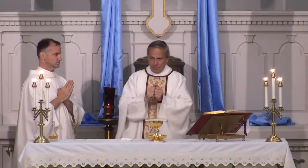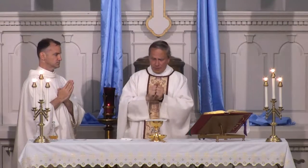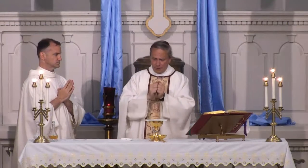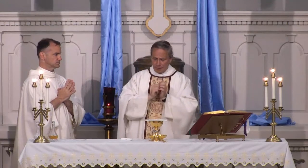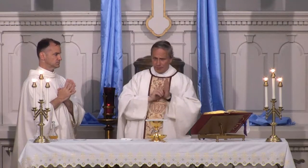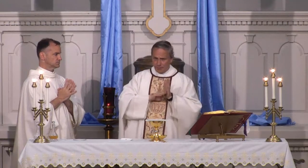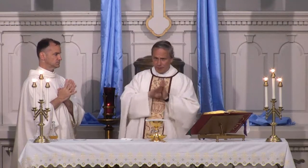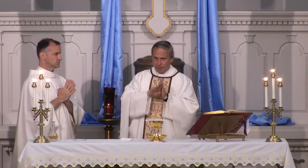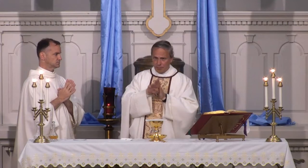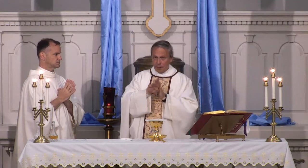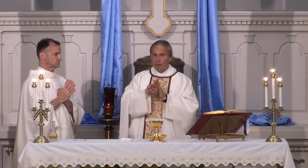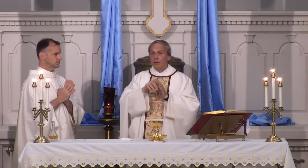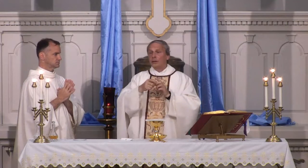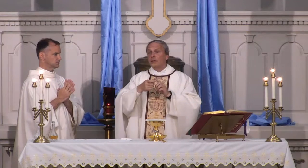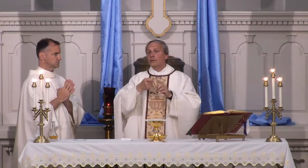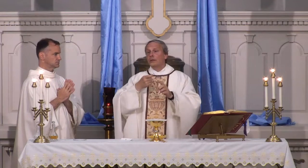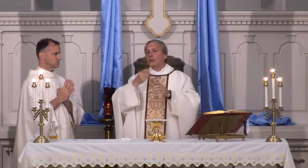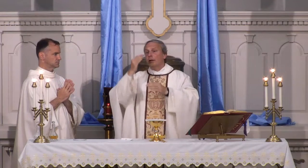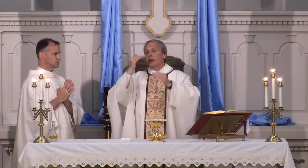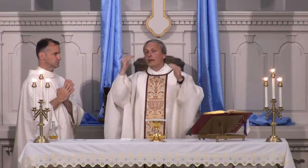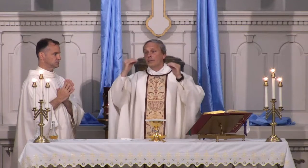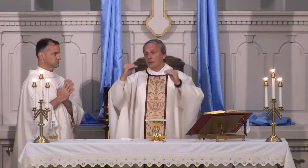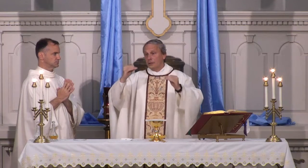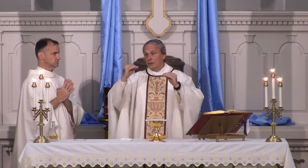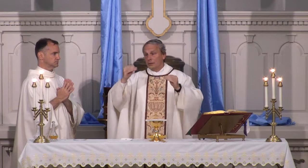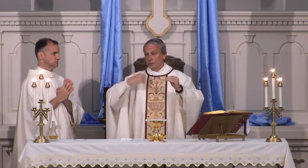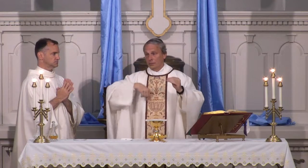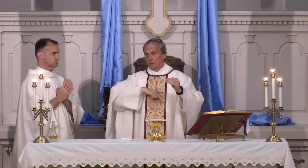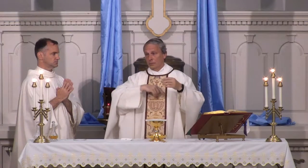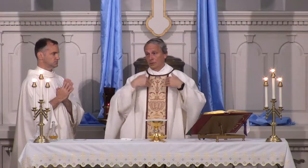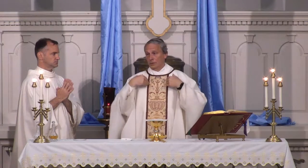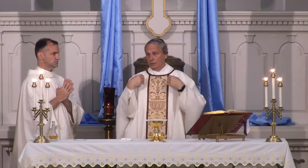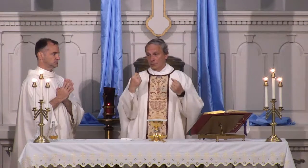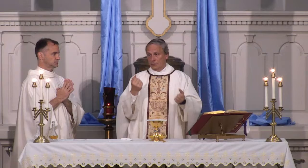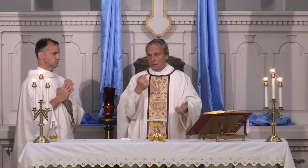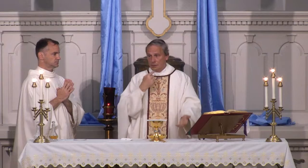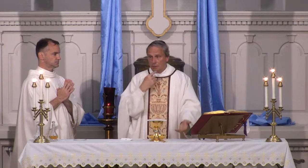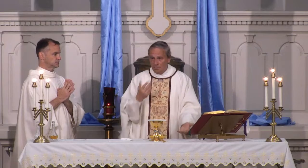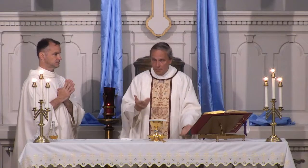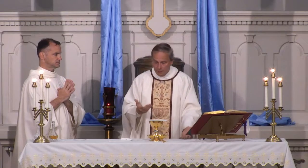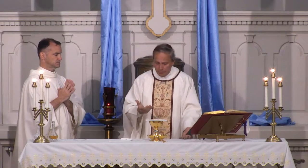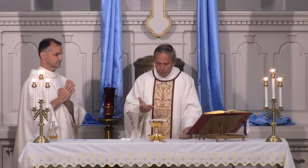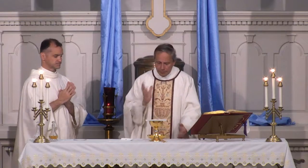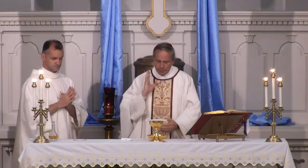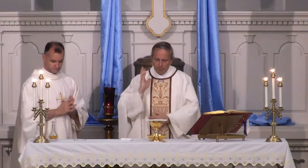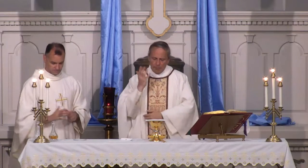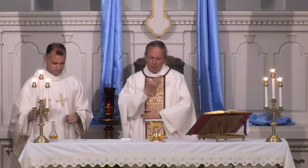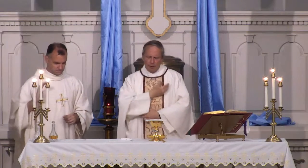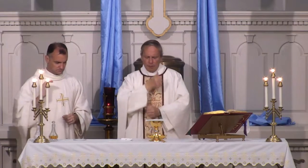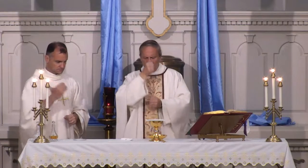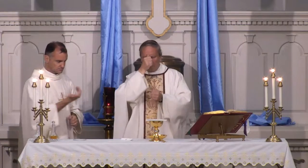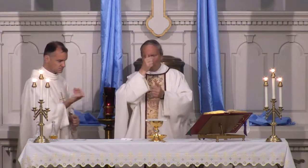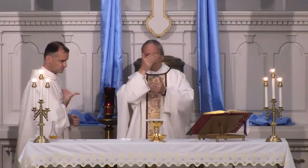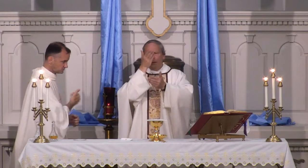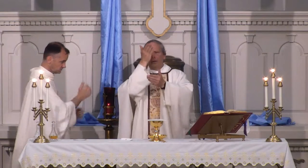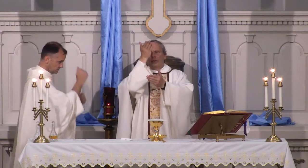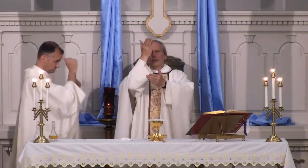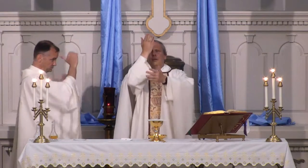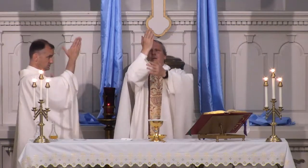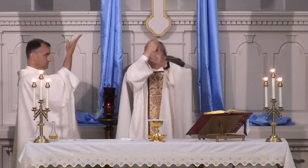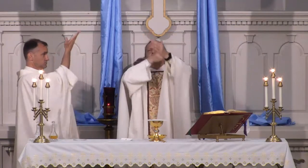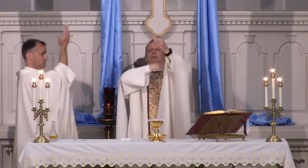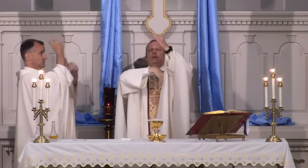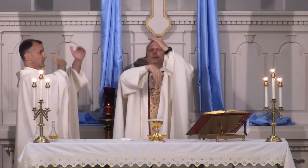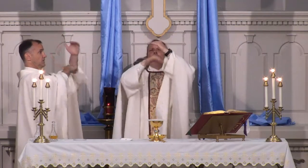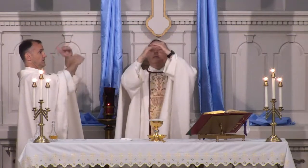At the Savior's command, informed by divine teaching, we dare to say, "Our